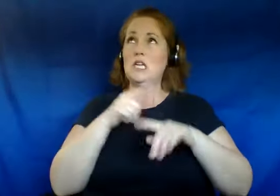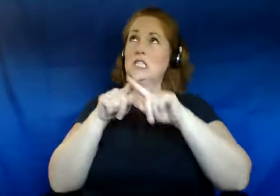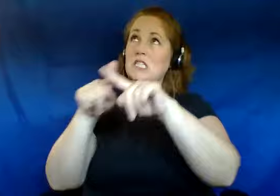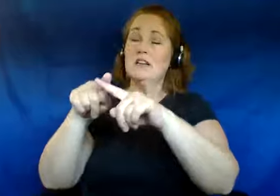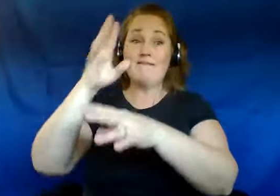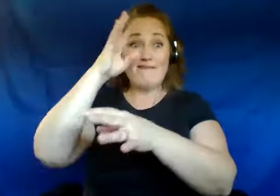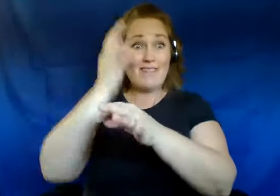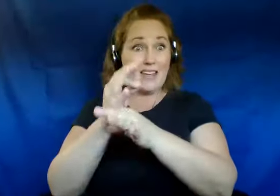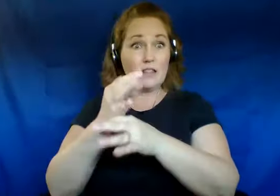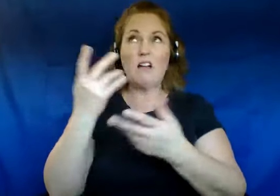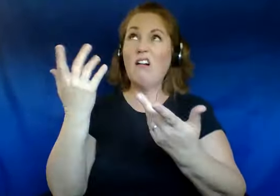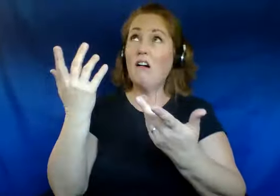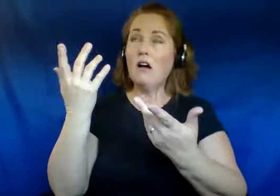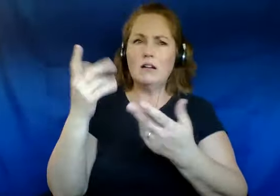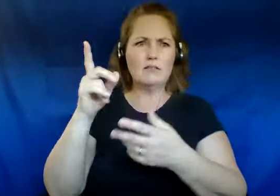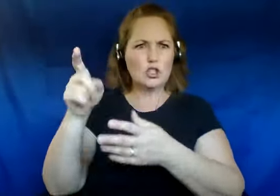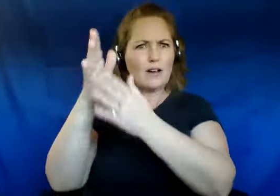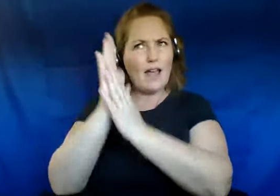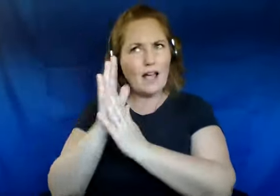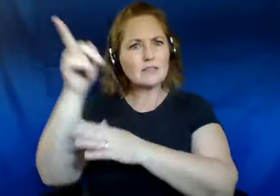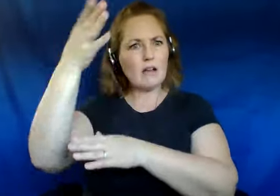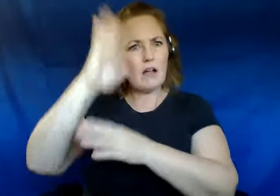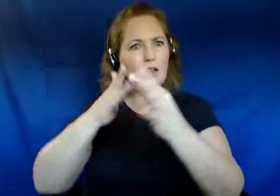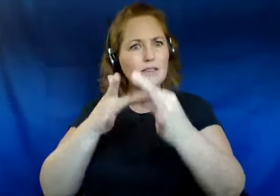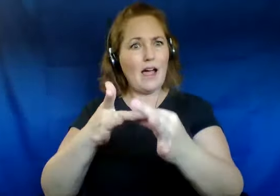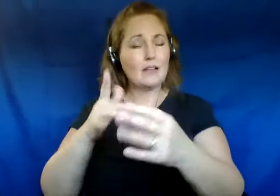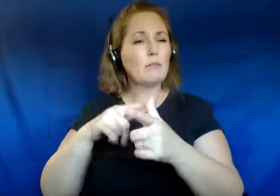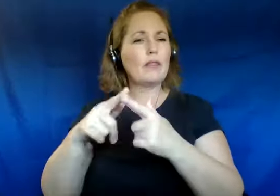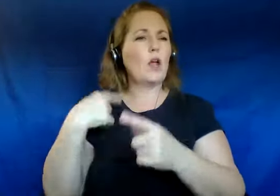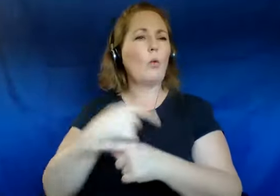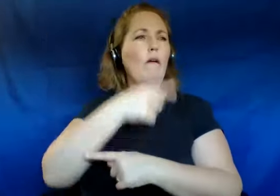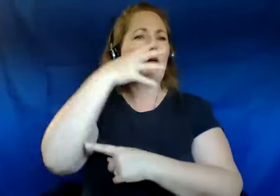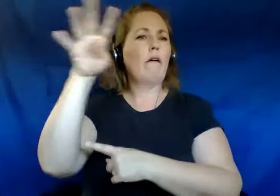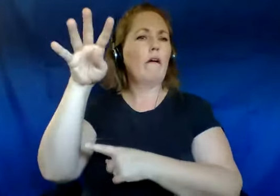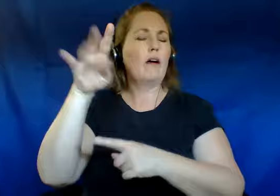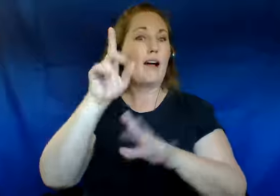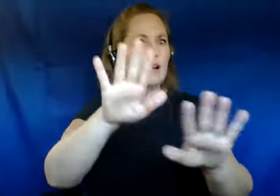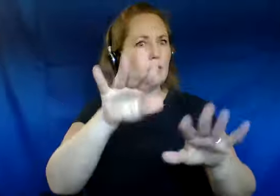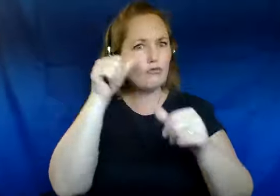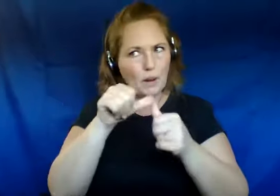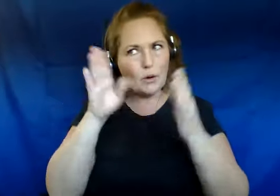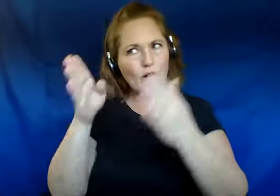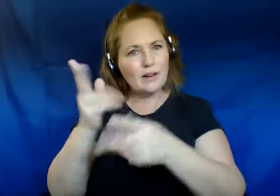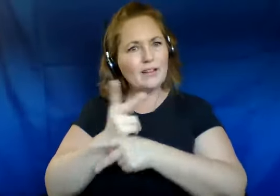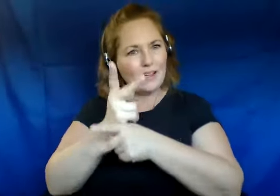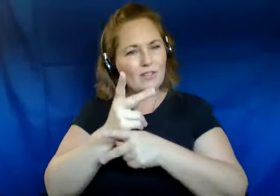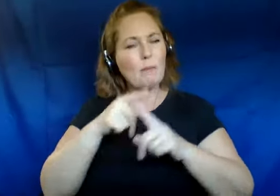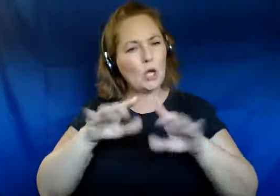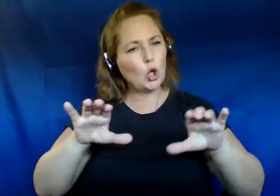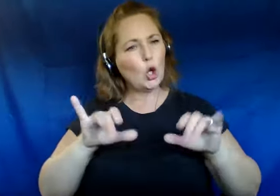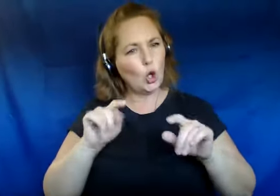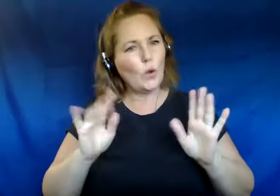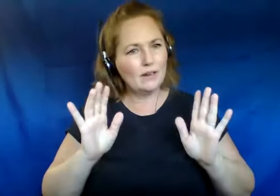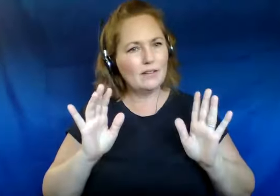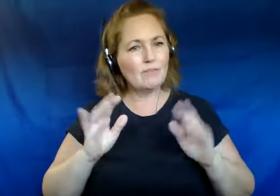God's guidance, and we try to remember, easy does it, but do it. So what I'm going to do, and